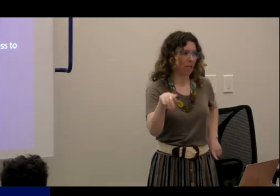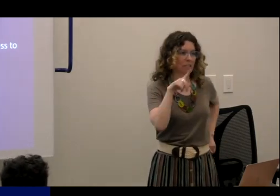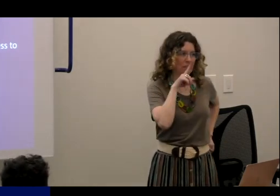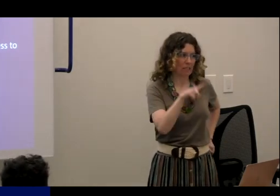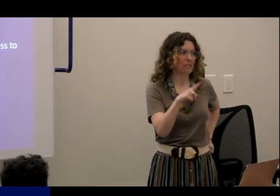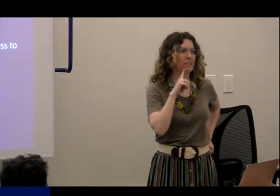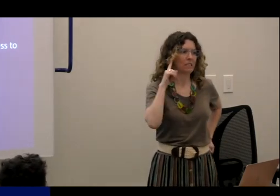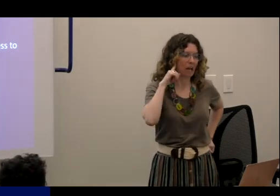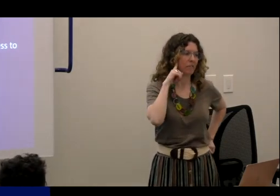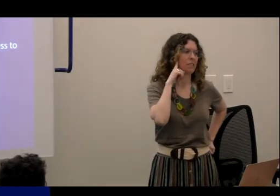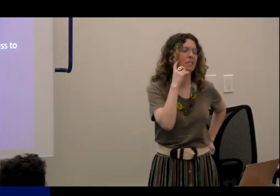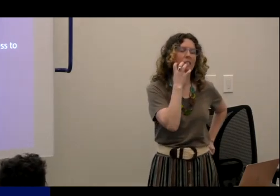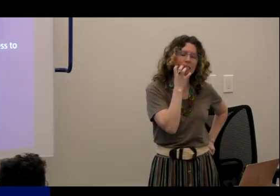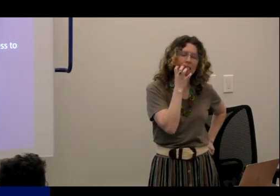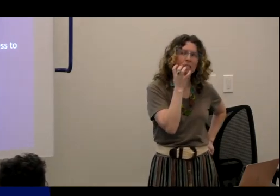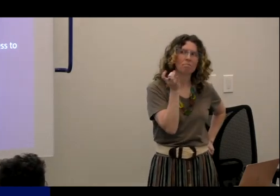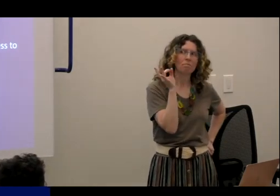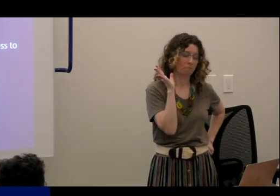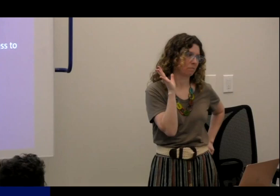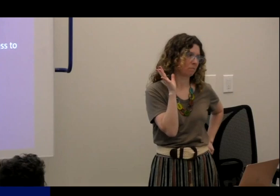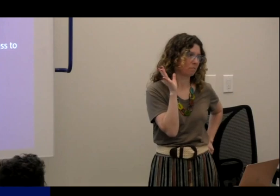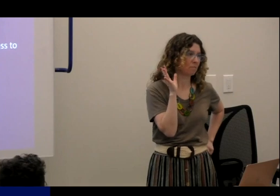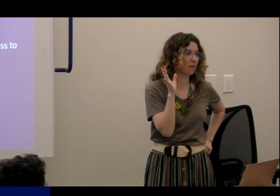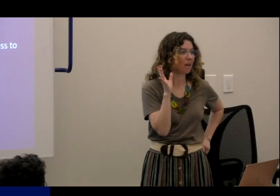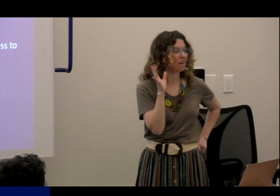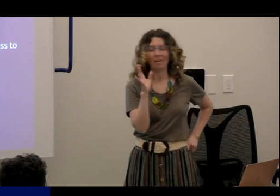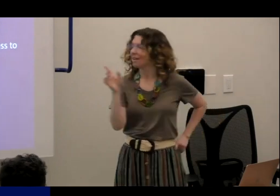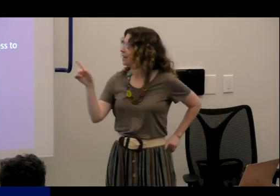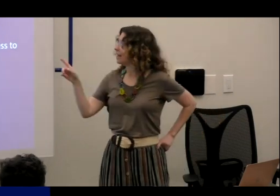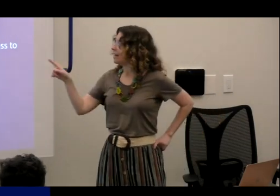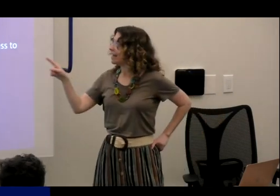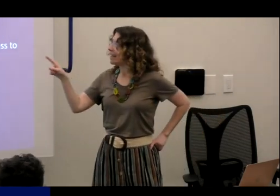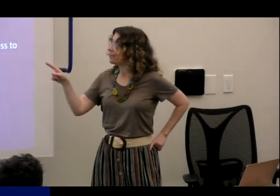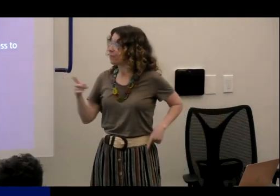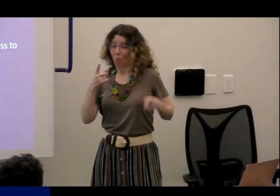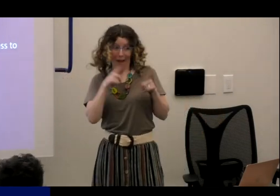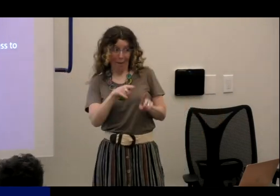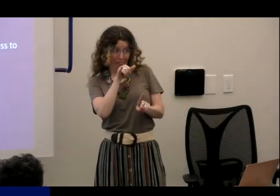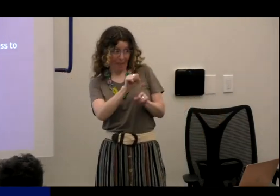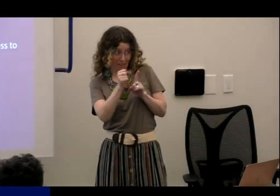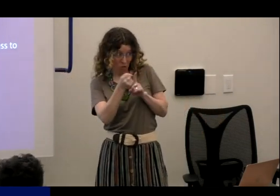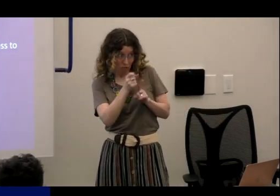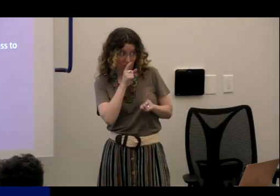They think, oh, my child, they're deaf. What are we going to do? This is awful.